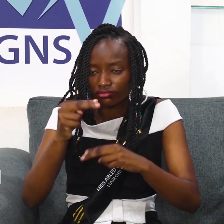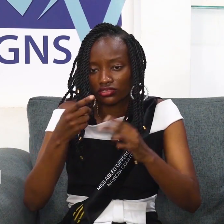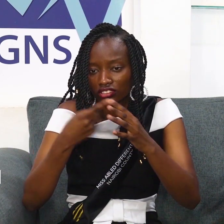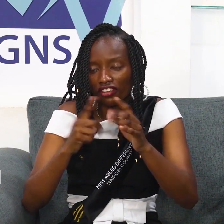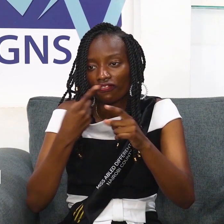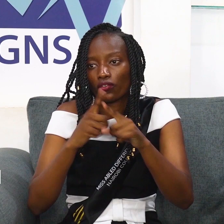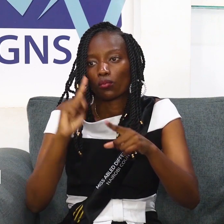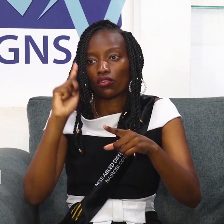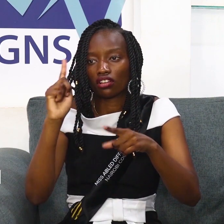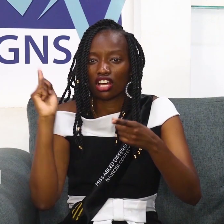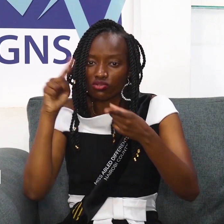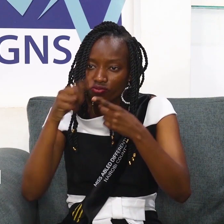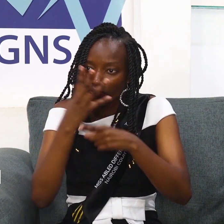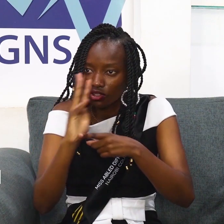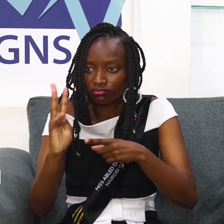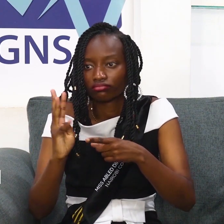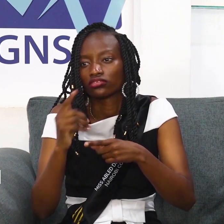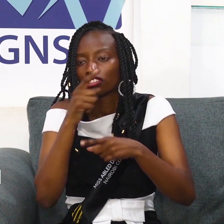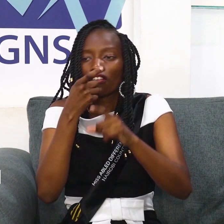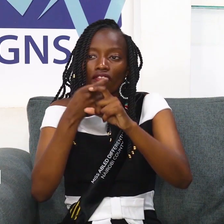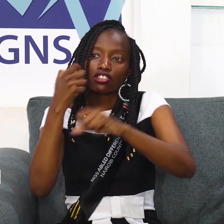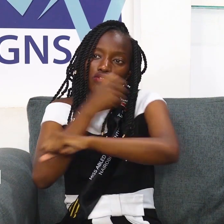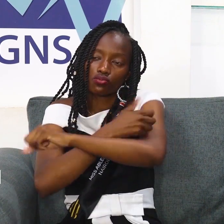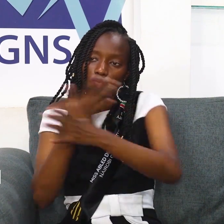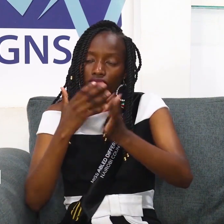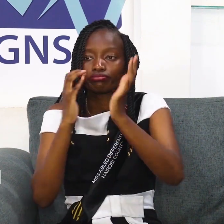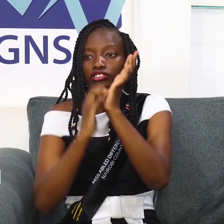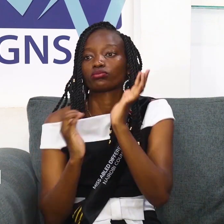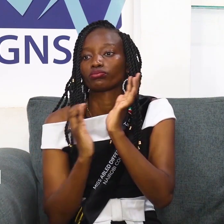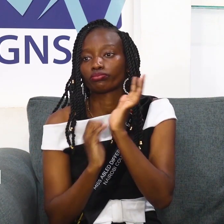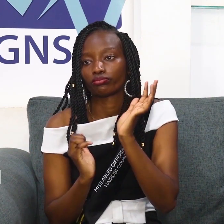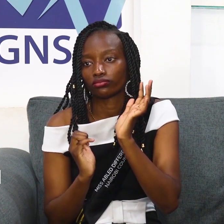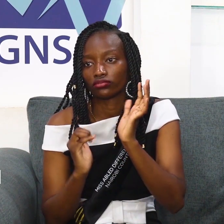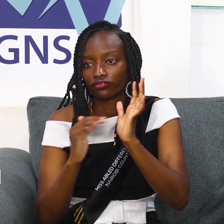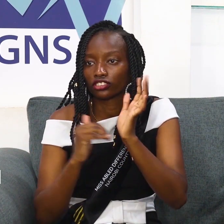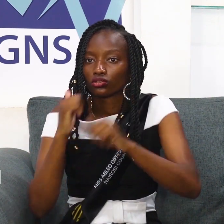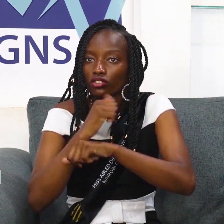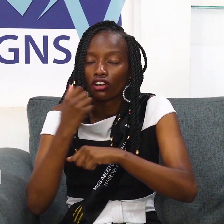So after primary, I went to high school from Form 1 to Form 4 in Machakos School